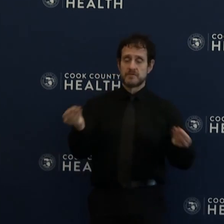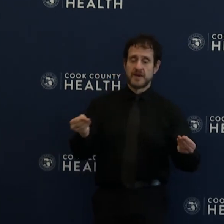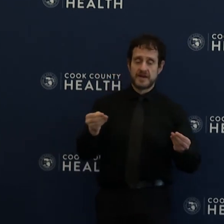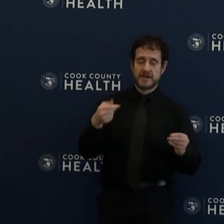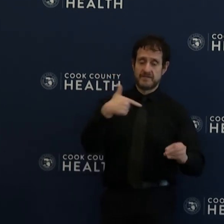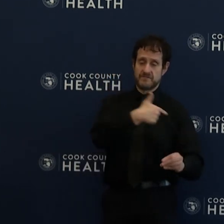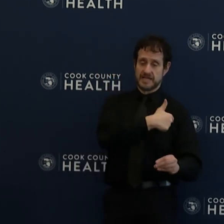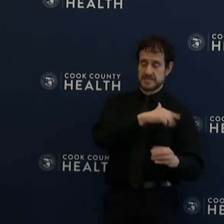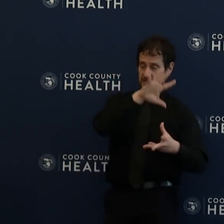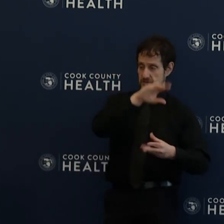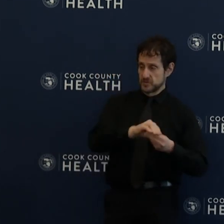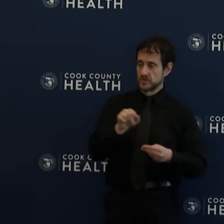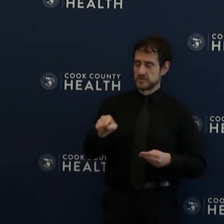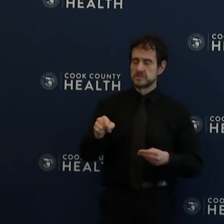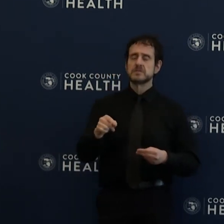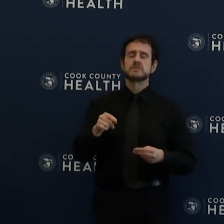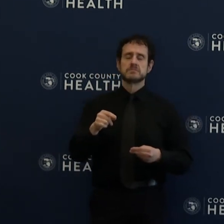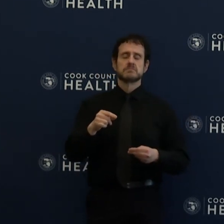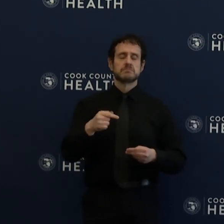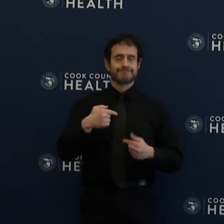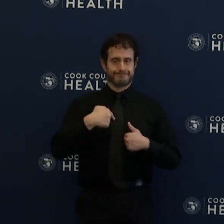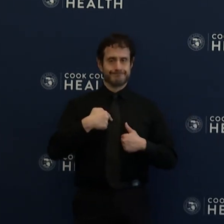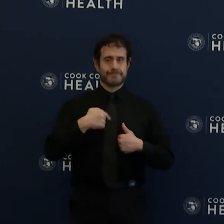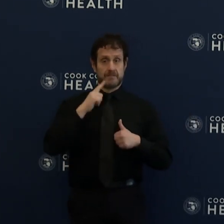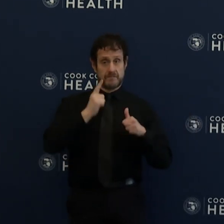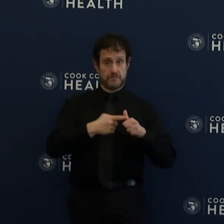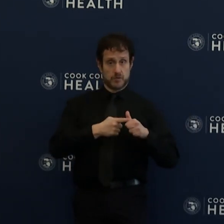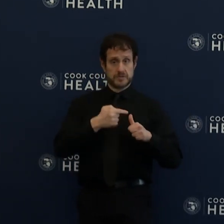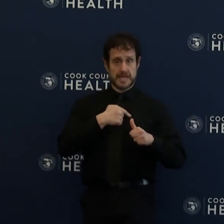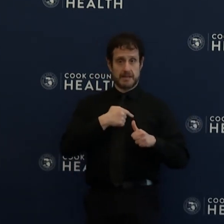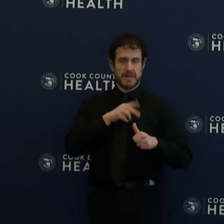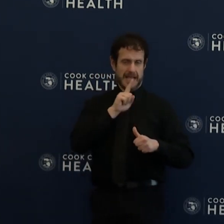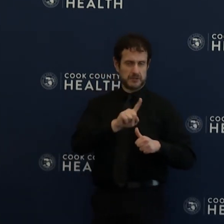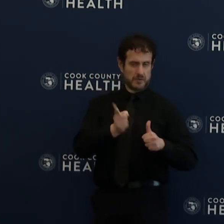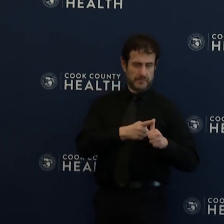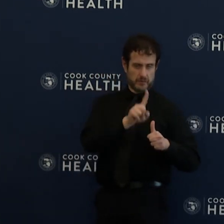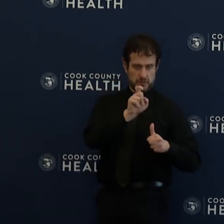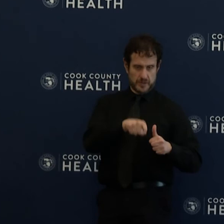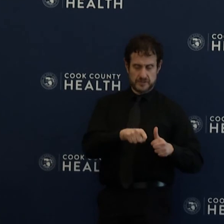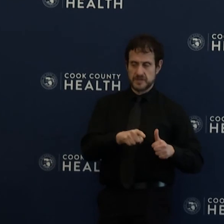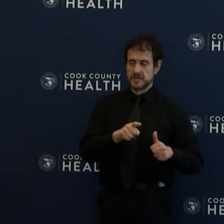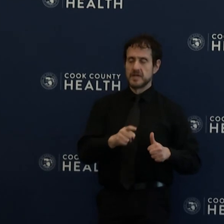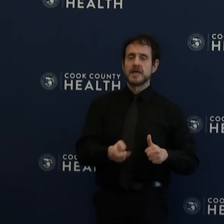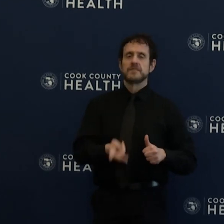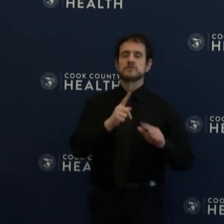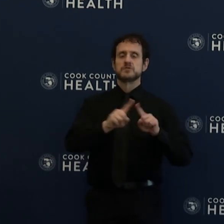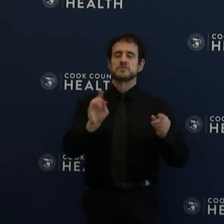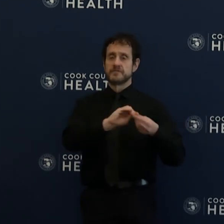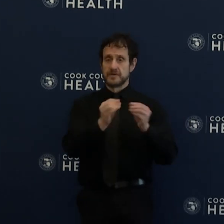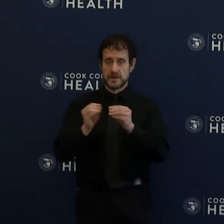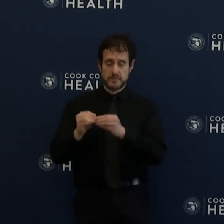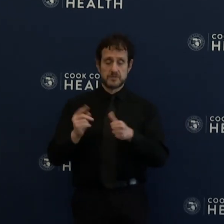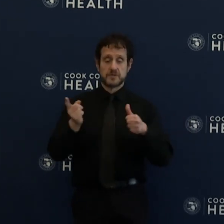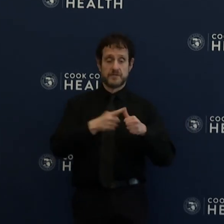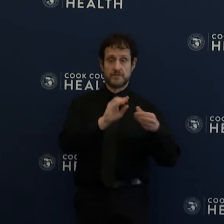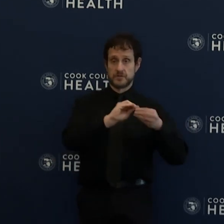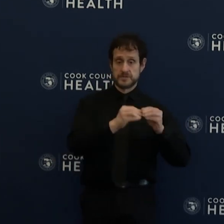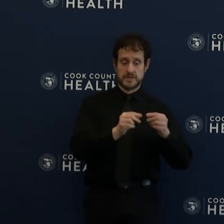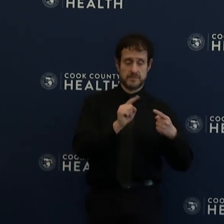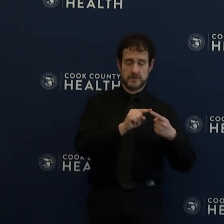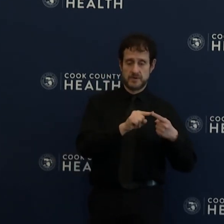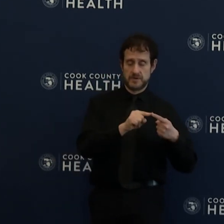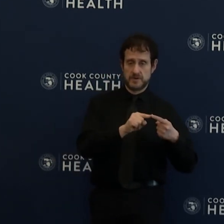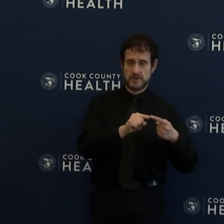So this is Rocha. I'll get started with the first one, and then I will turn over to Public Health Department. Those are two different numbers. So the first number was